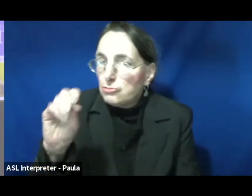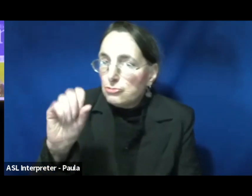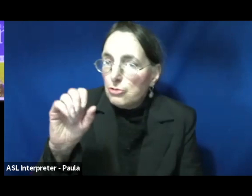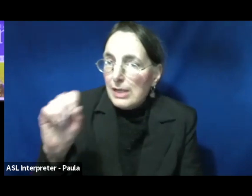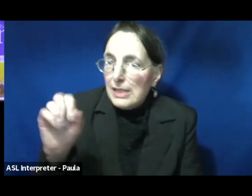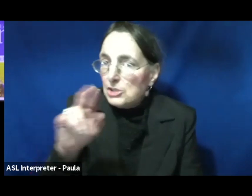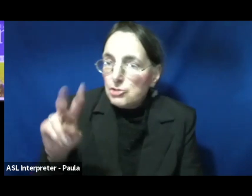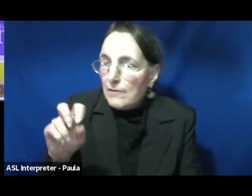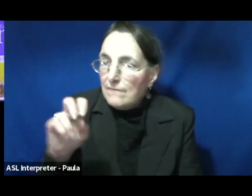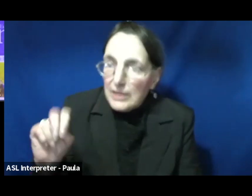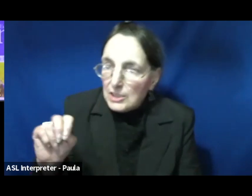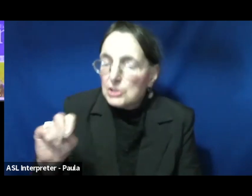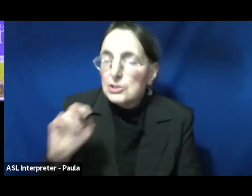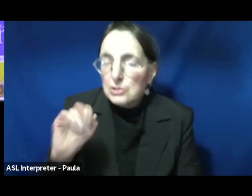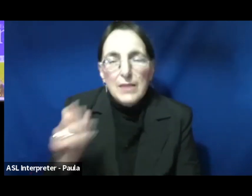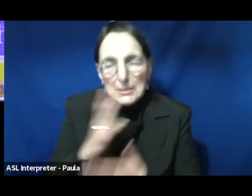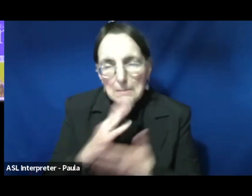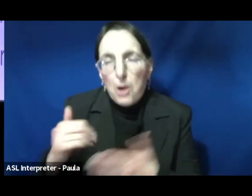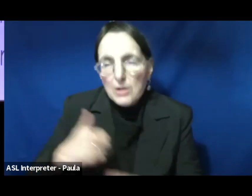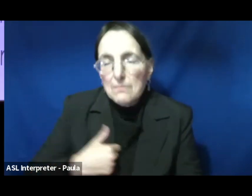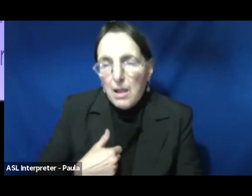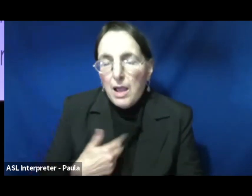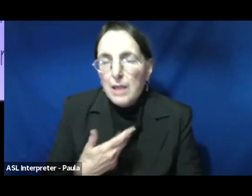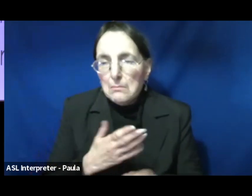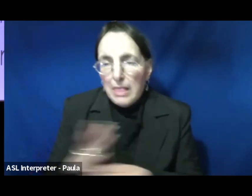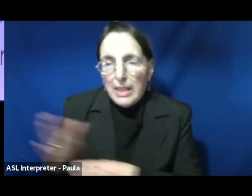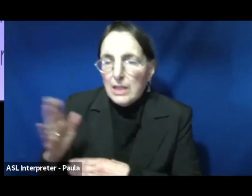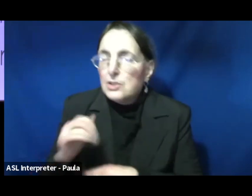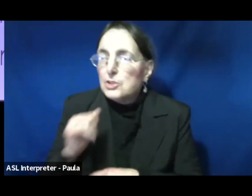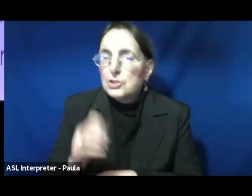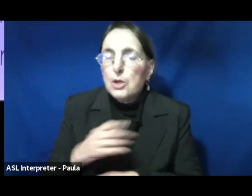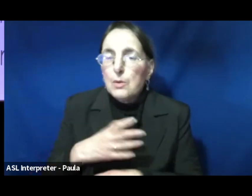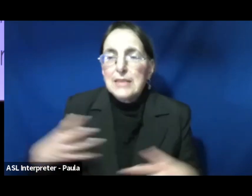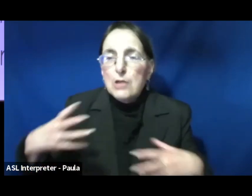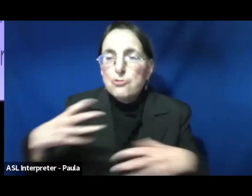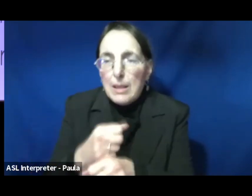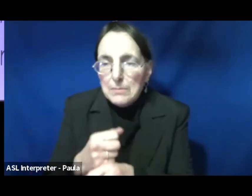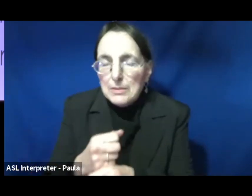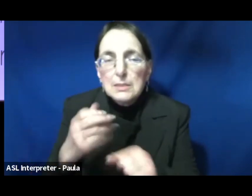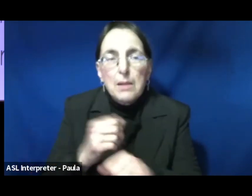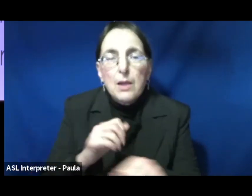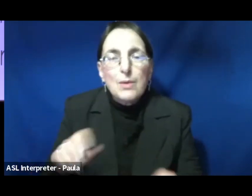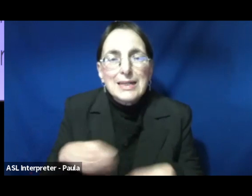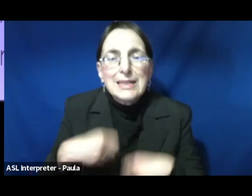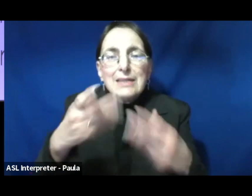so that's part of my development. So as I wrap this up, I want to challenge all of you.